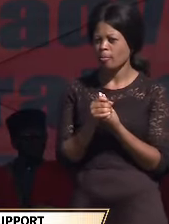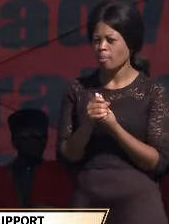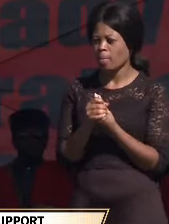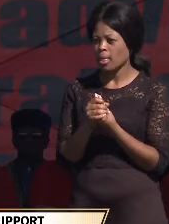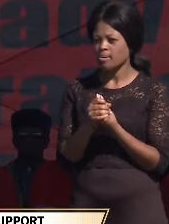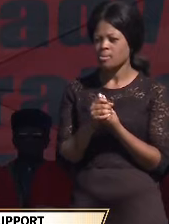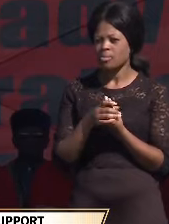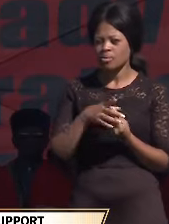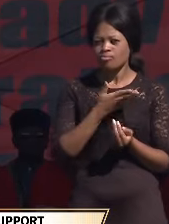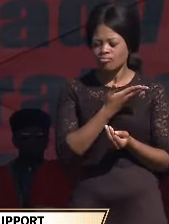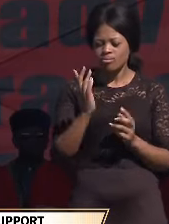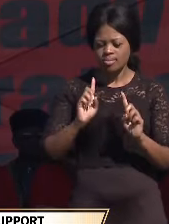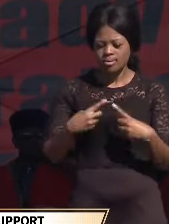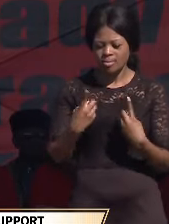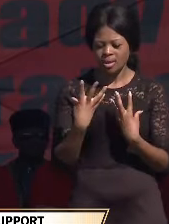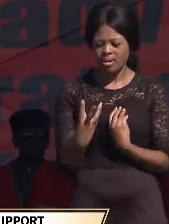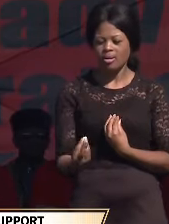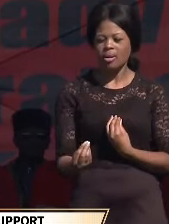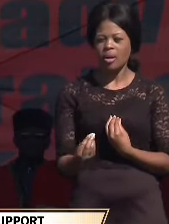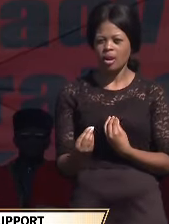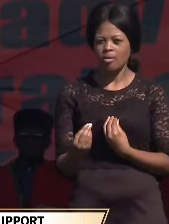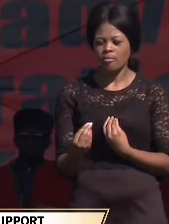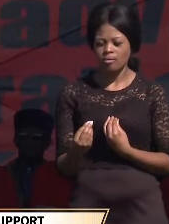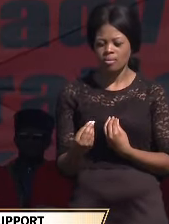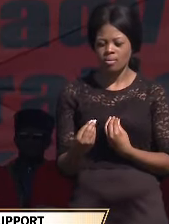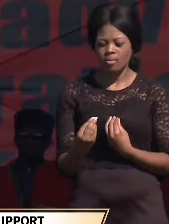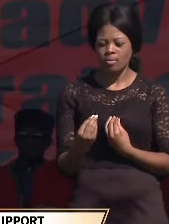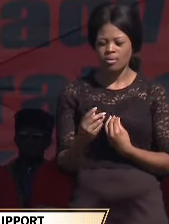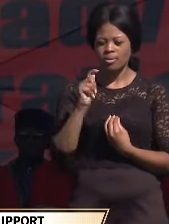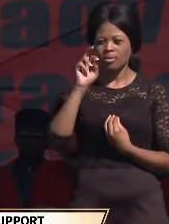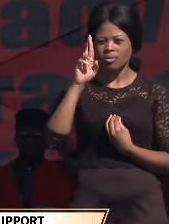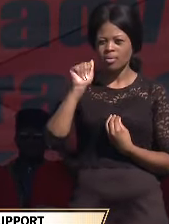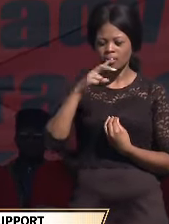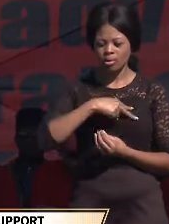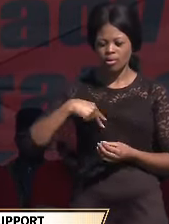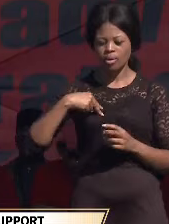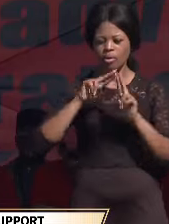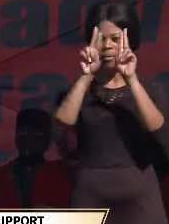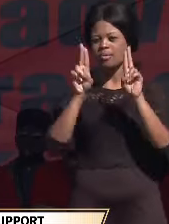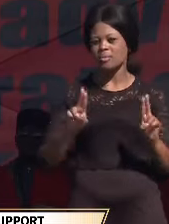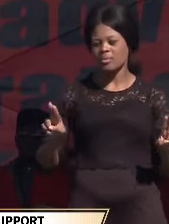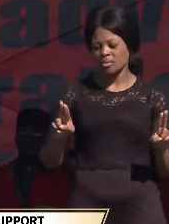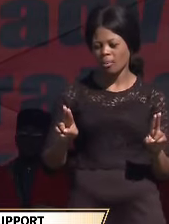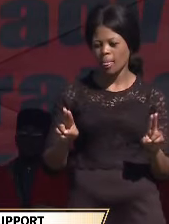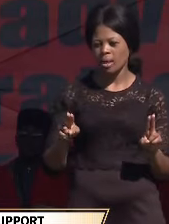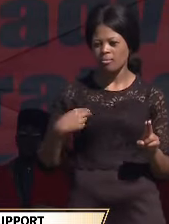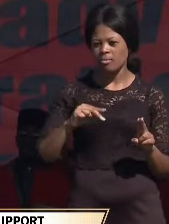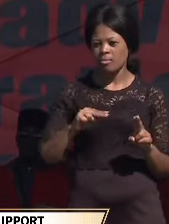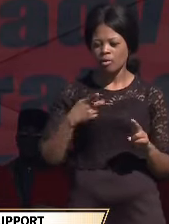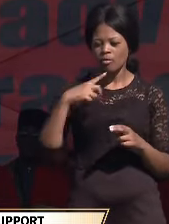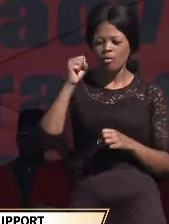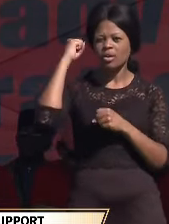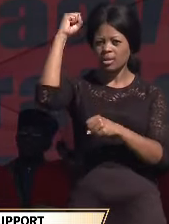You can't have a trade union federation that goes out on a